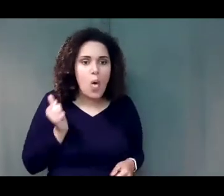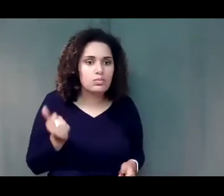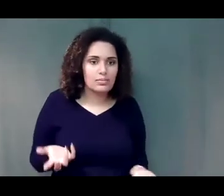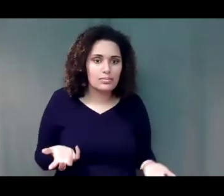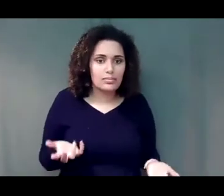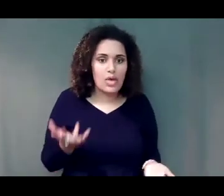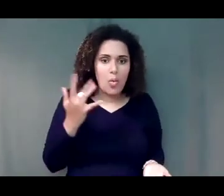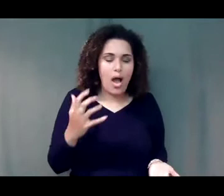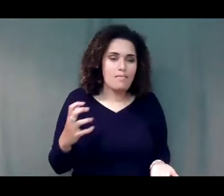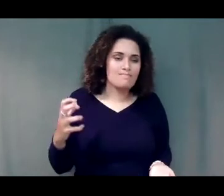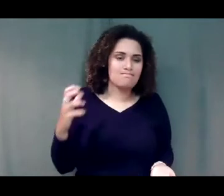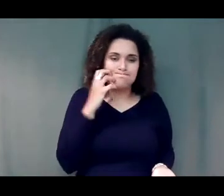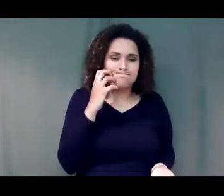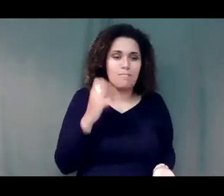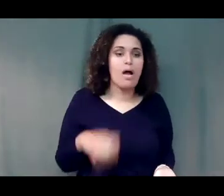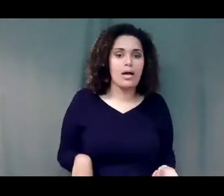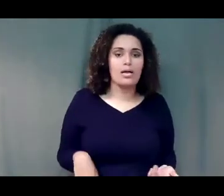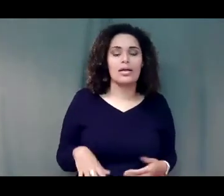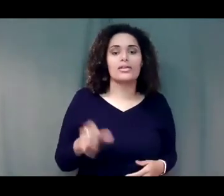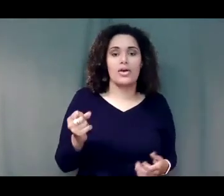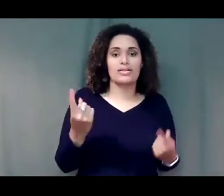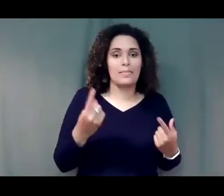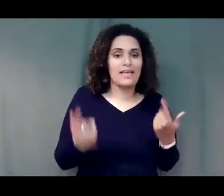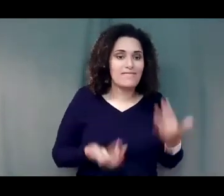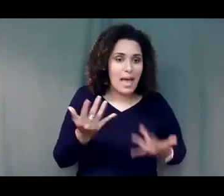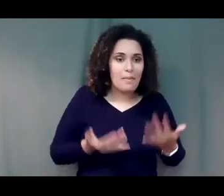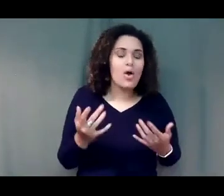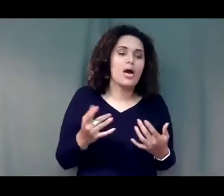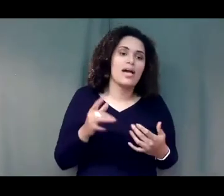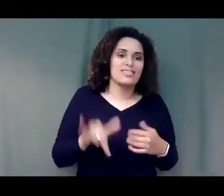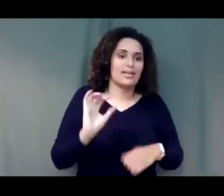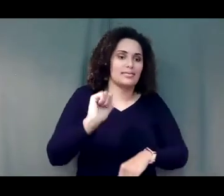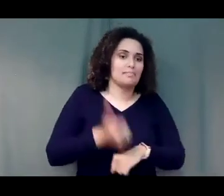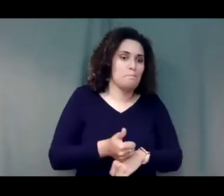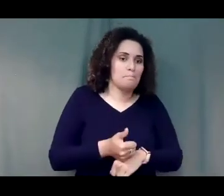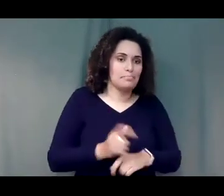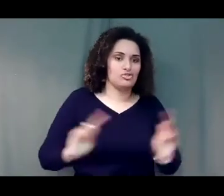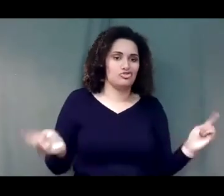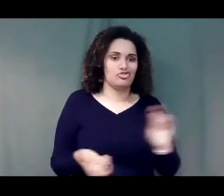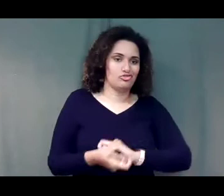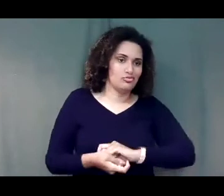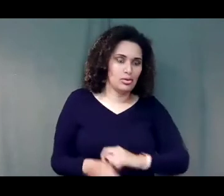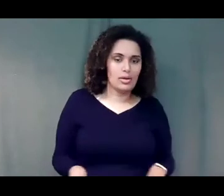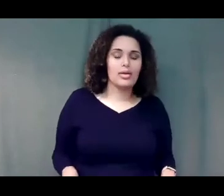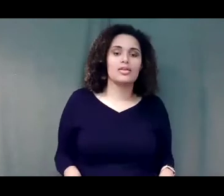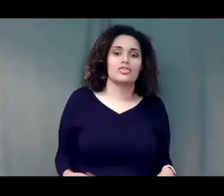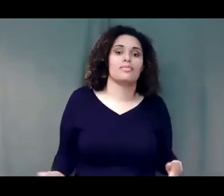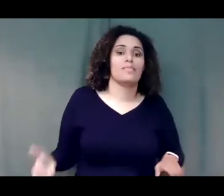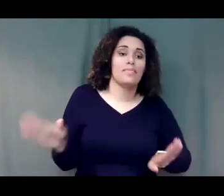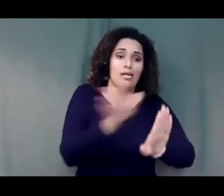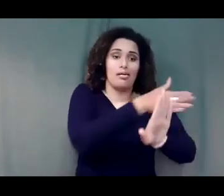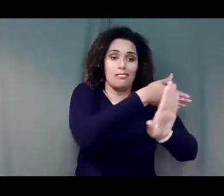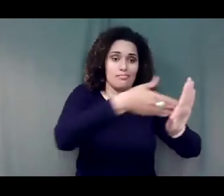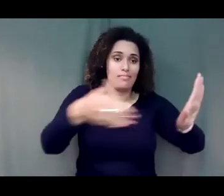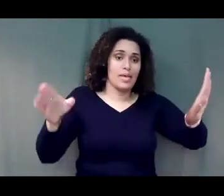it's so dense. So something that could be flammable in that right setup is not. And then once we cover it with the plaster, and the plaster